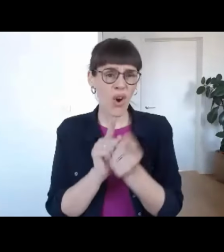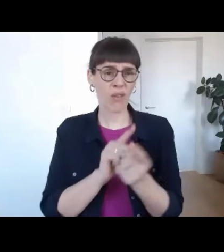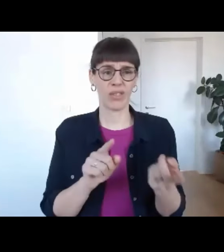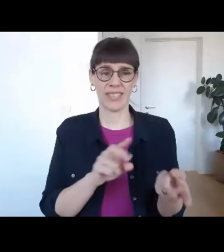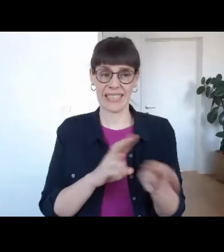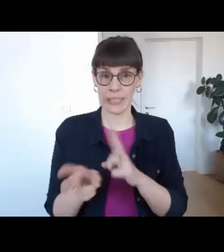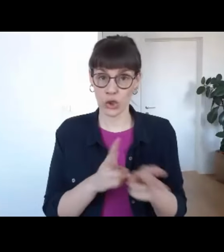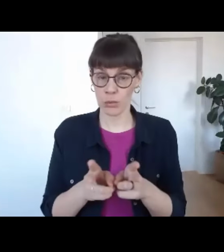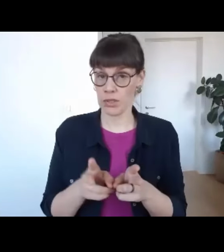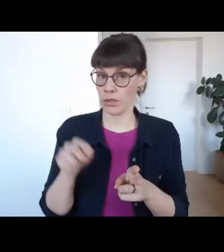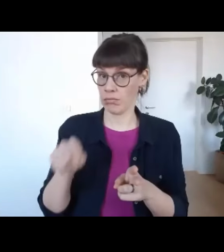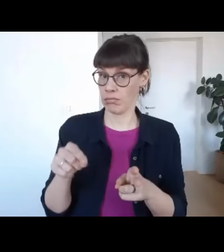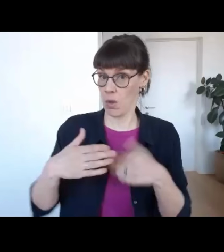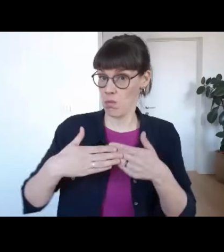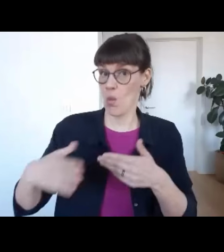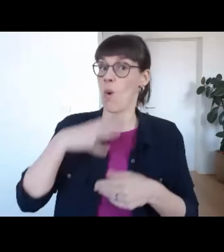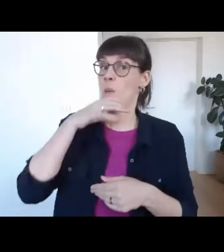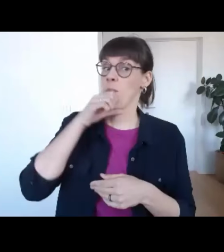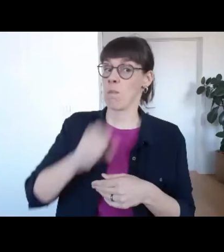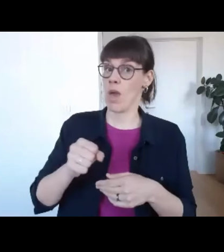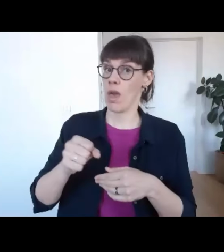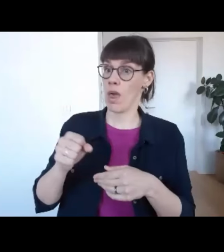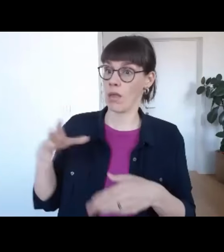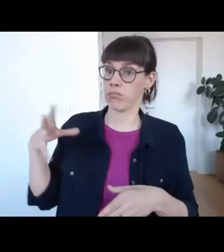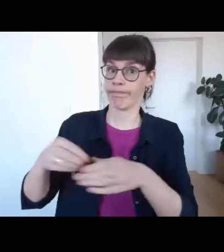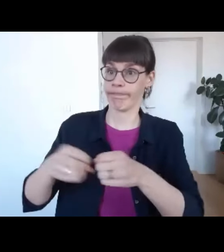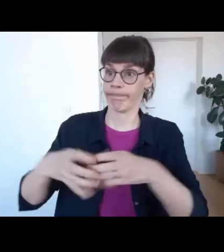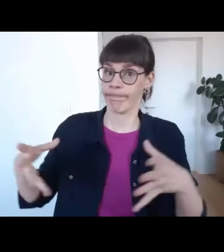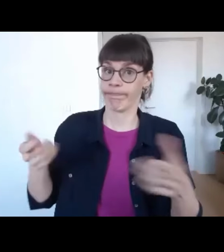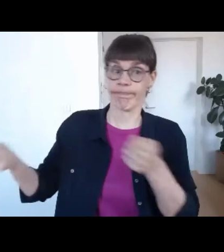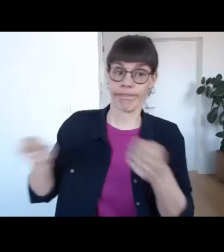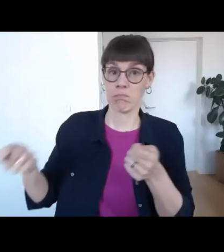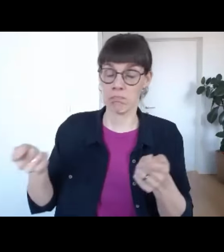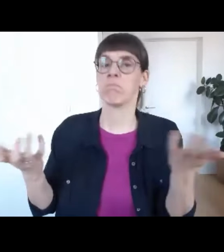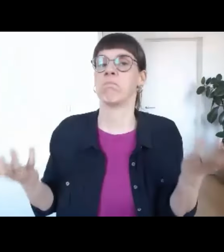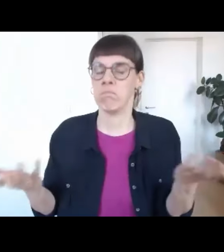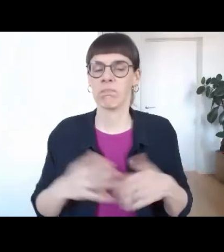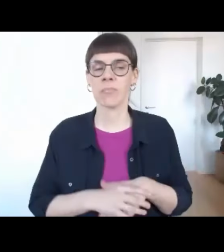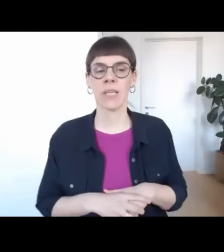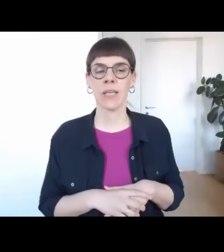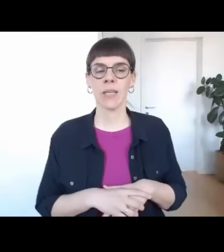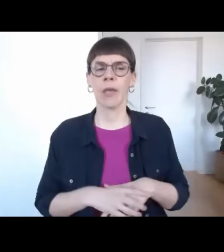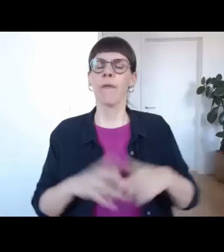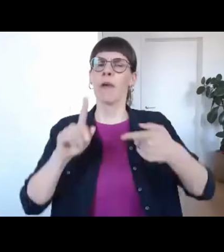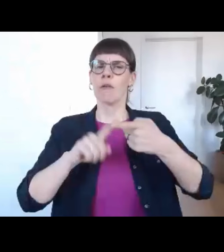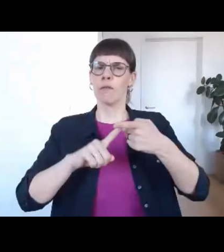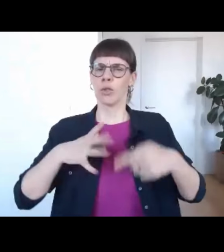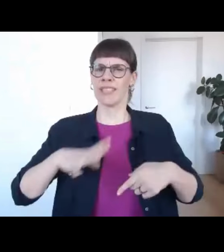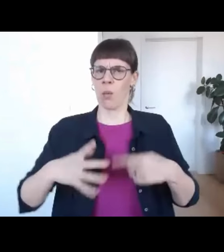So back to my question, which is around conference interpreting and whether that is more male dominated.